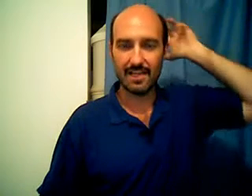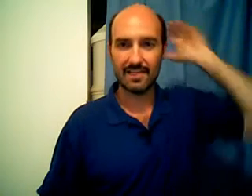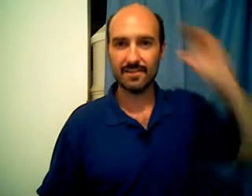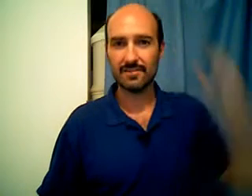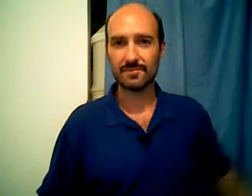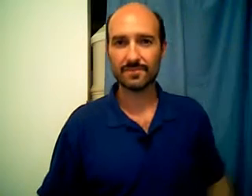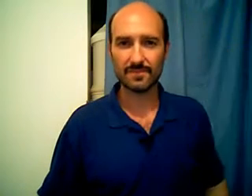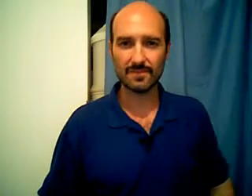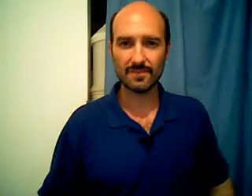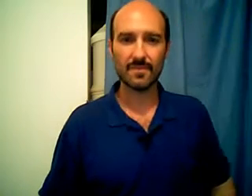Lion.